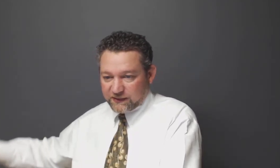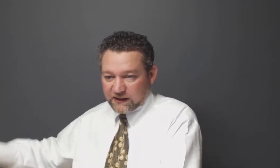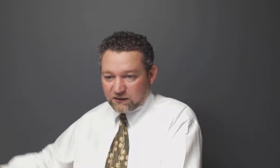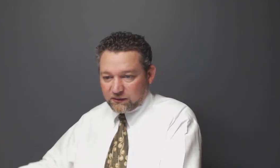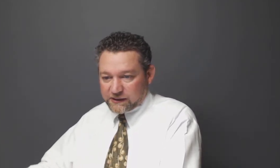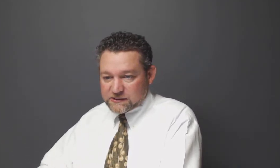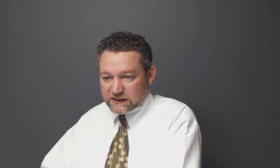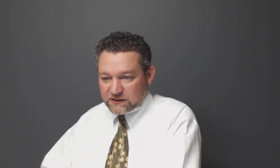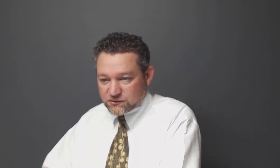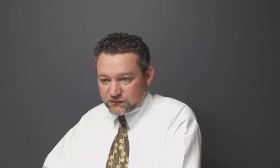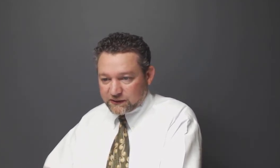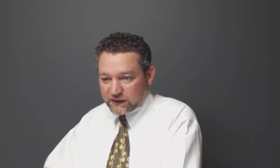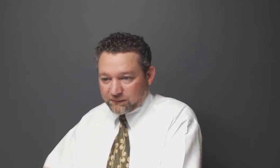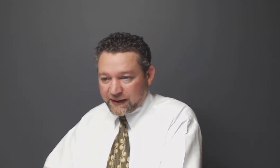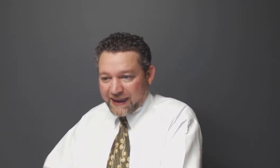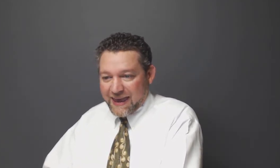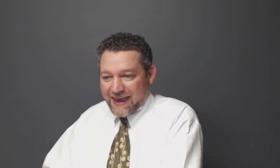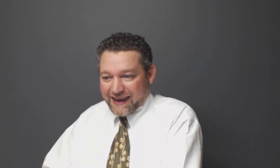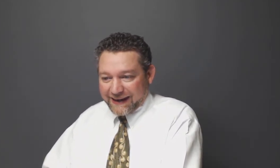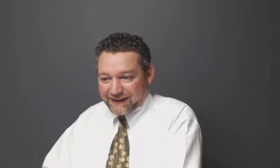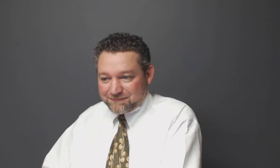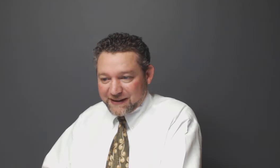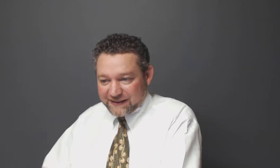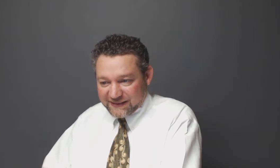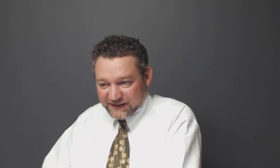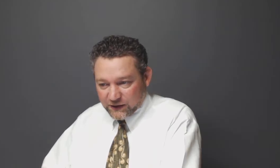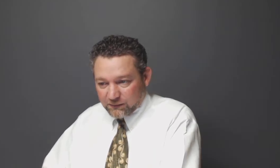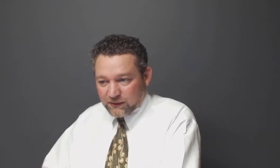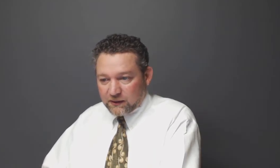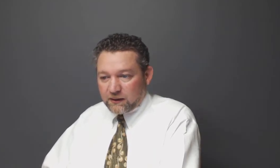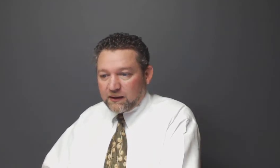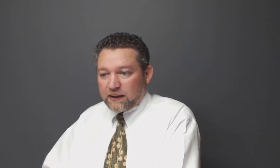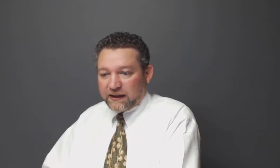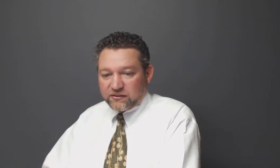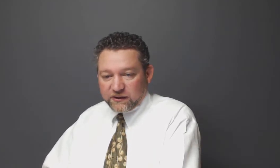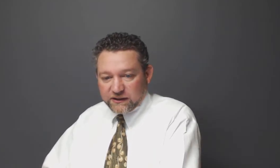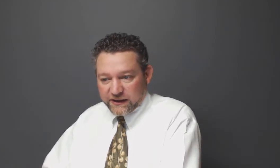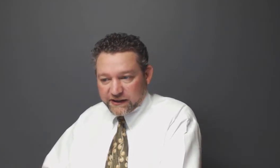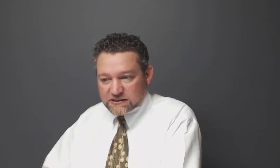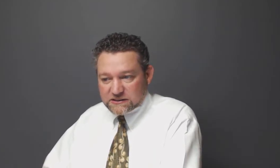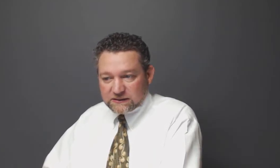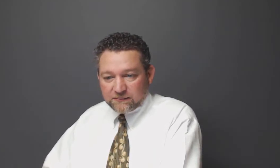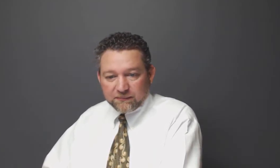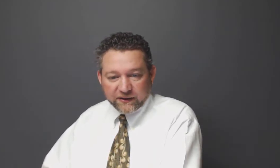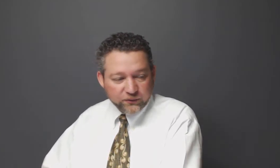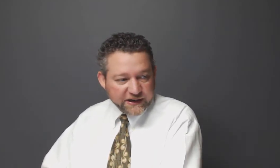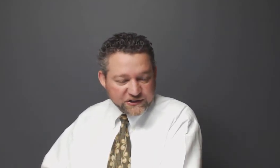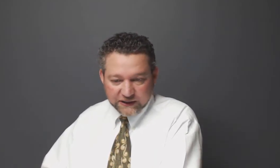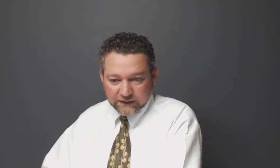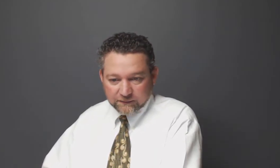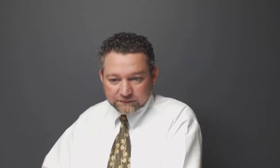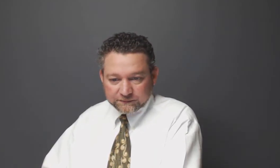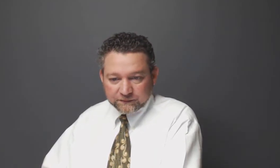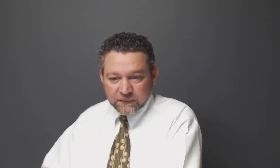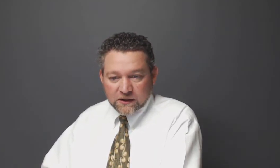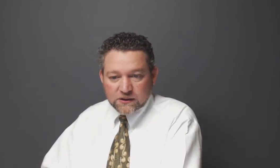the Antichrist, had destroyed them and had made them like the dust by threshing.